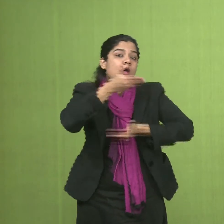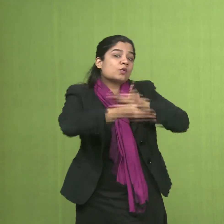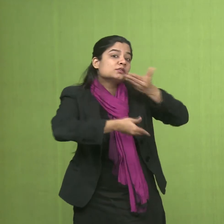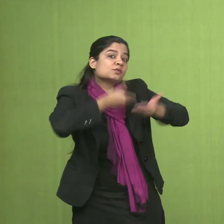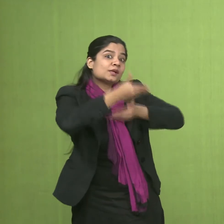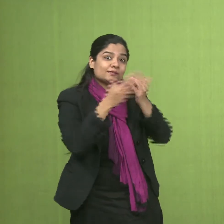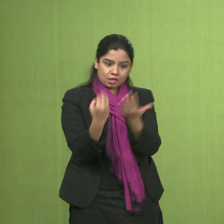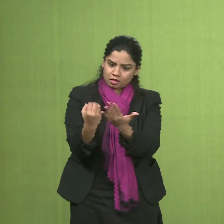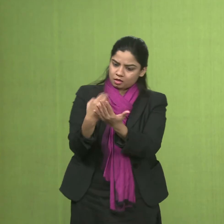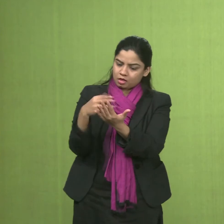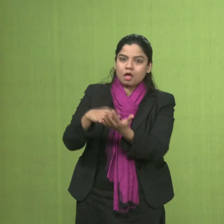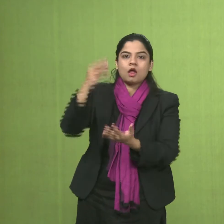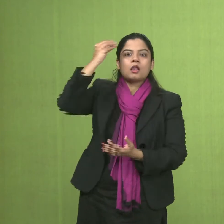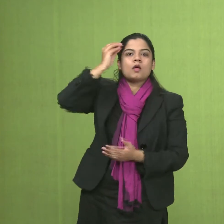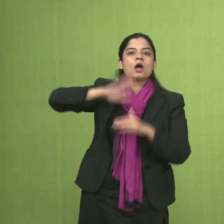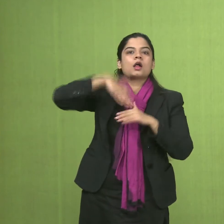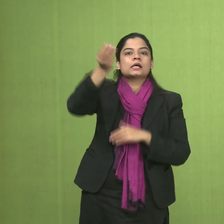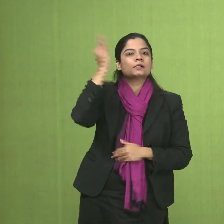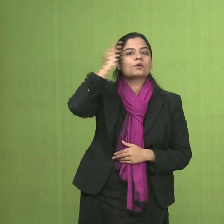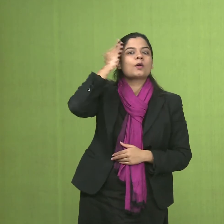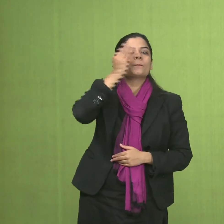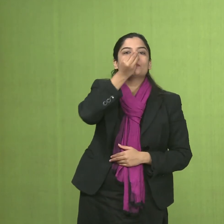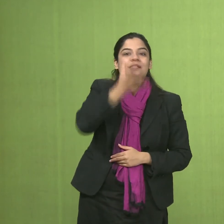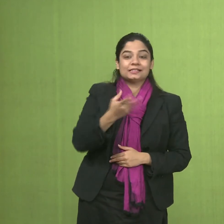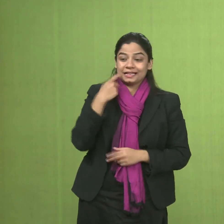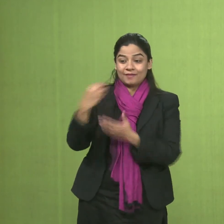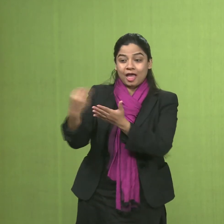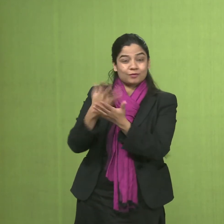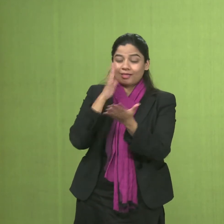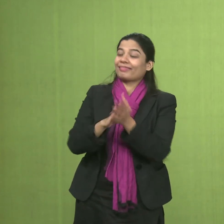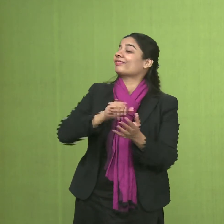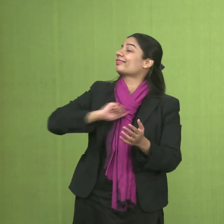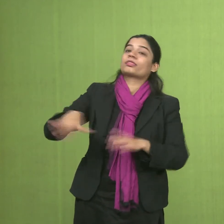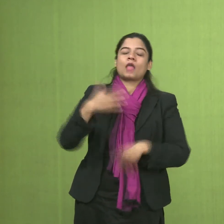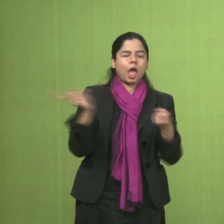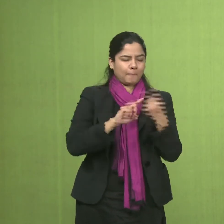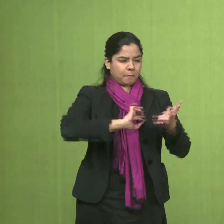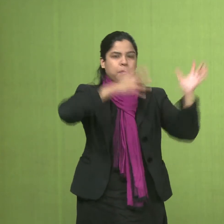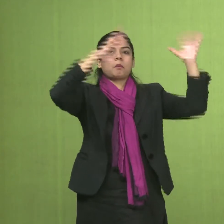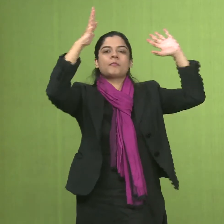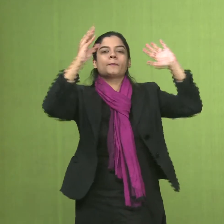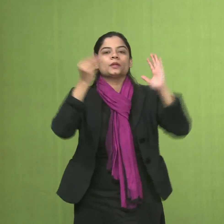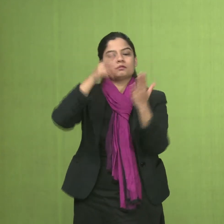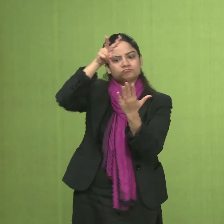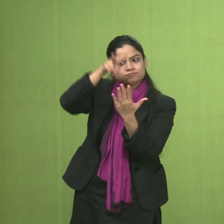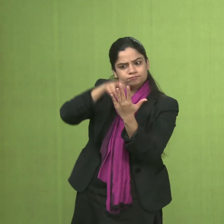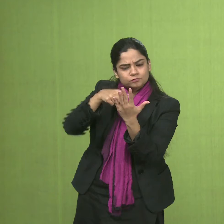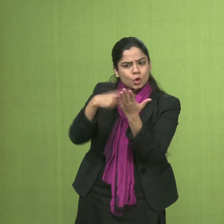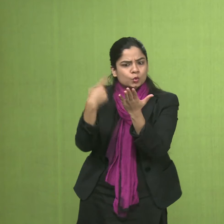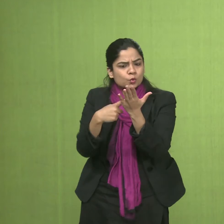which tells you the instructions of using that particular equipment. So it's very important you always read the instructions before you